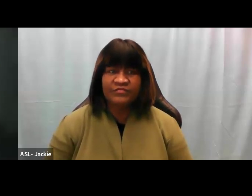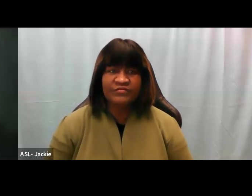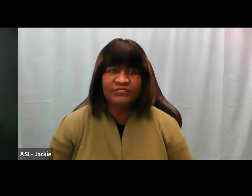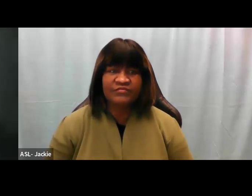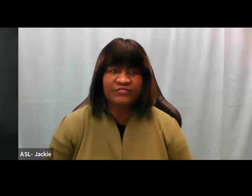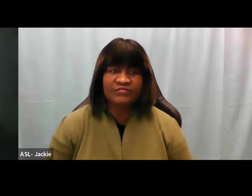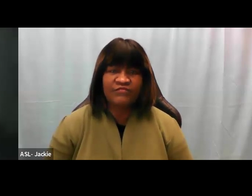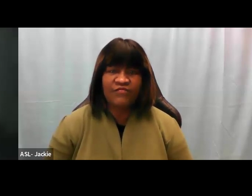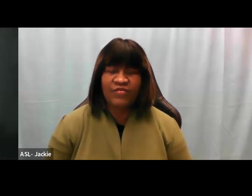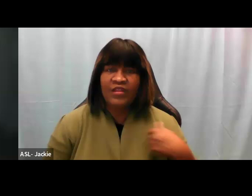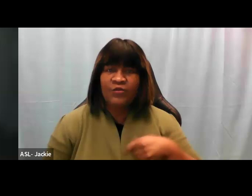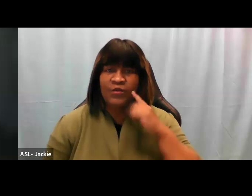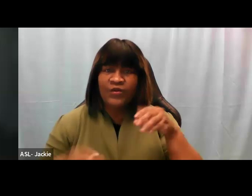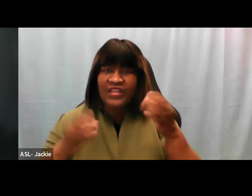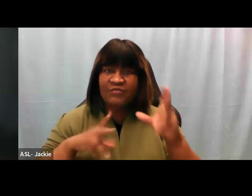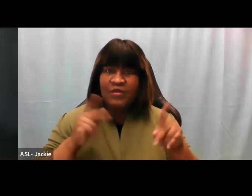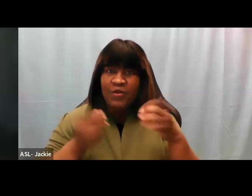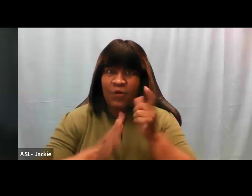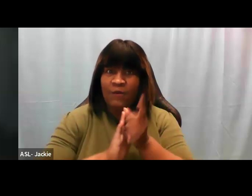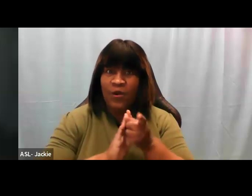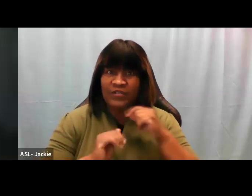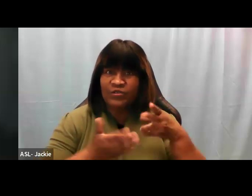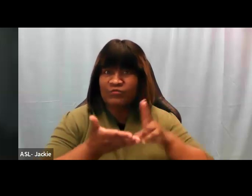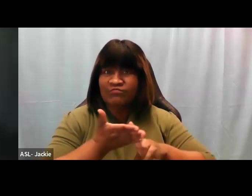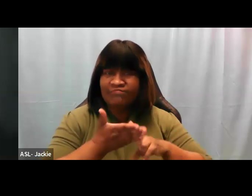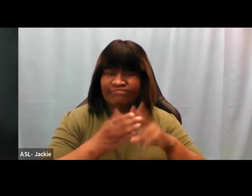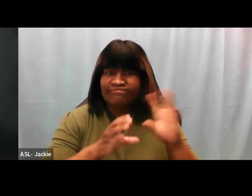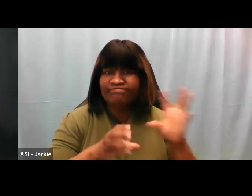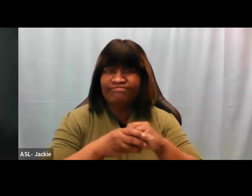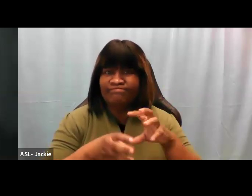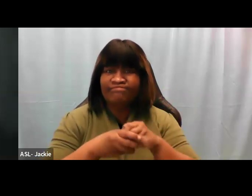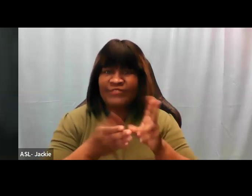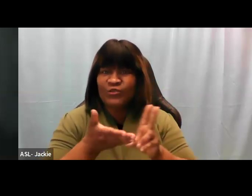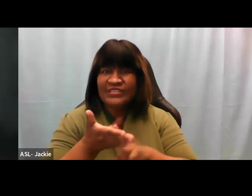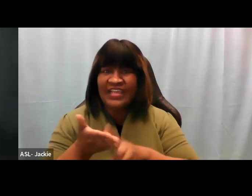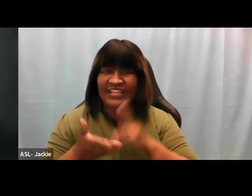All right, we will give folks a moment to sign on.